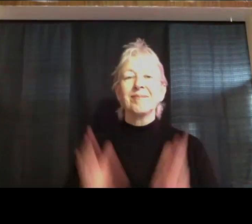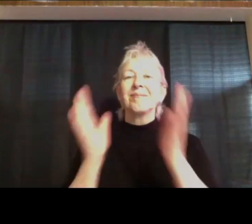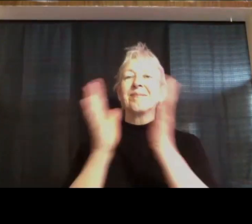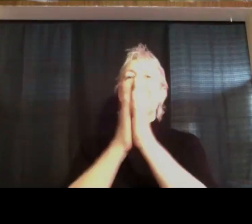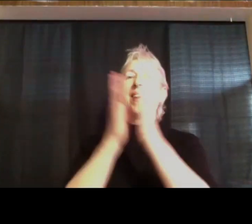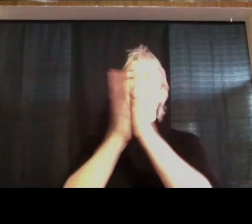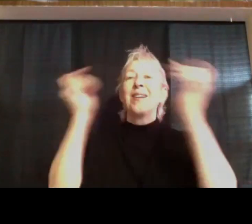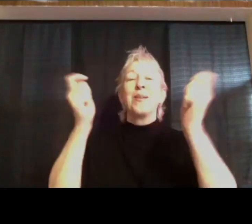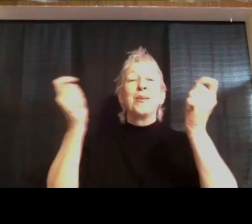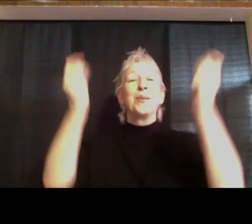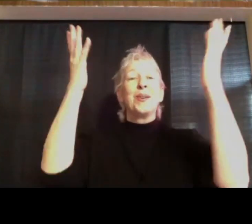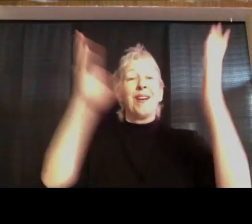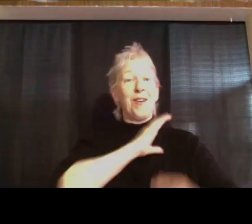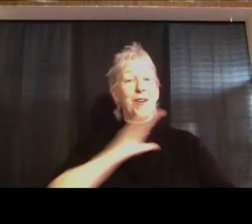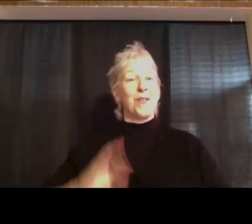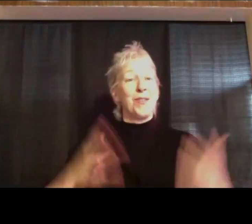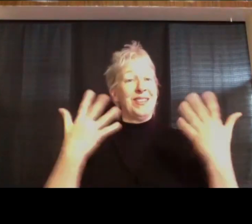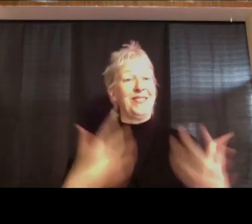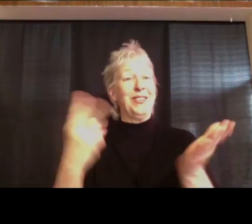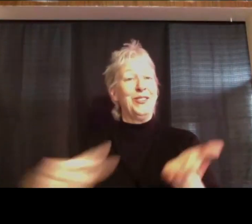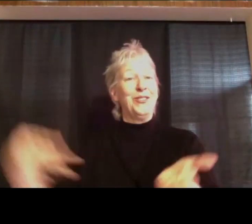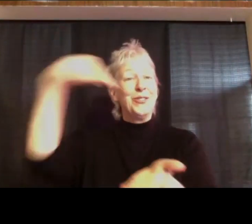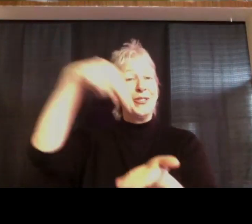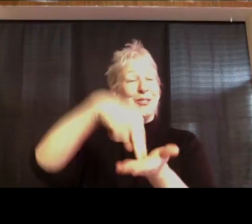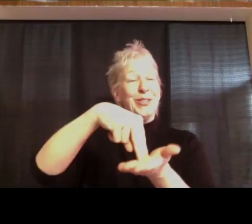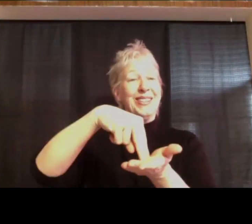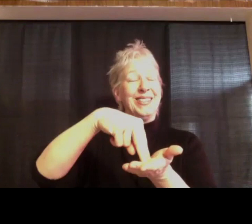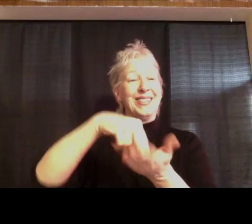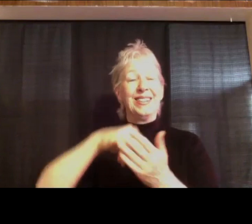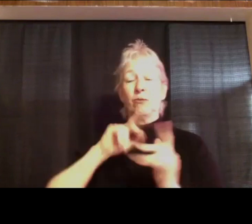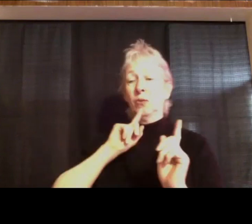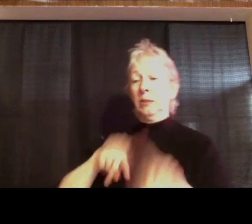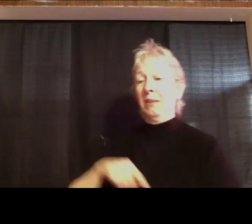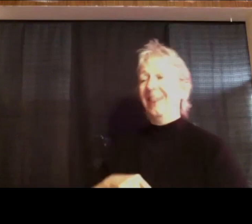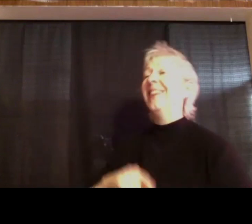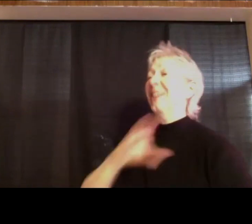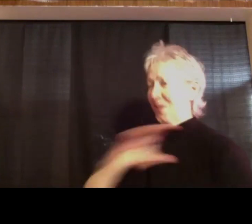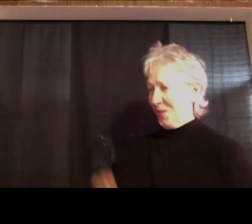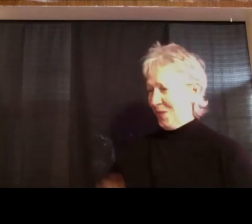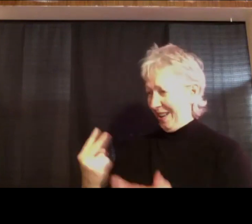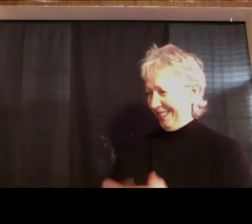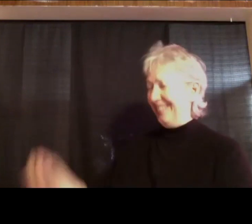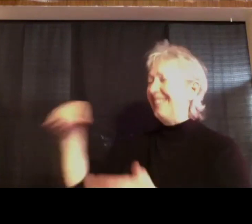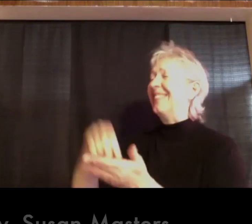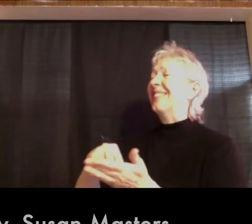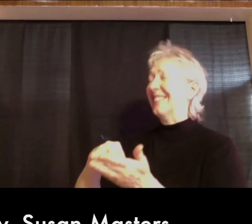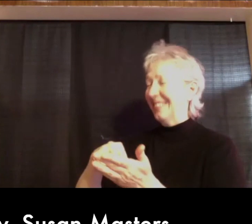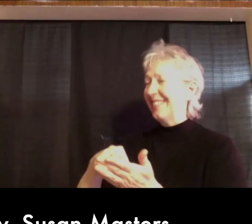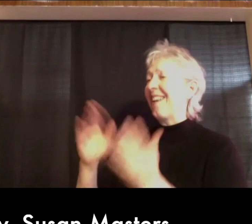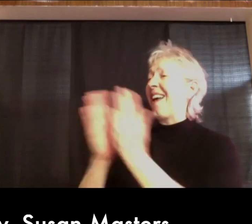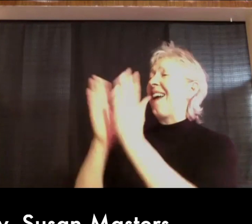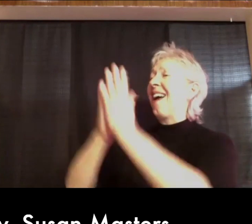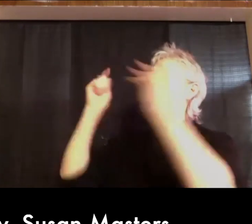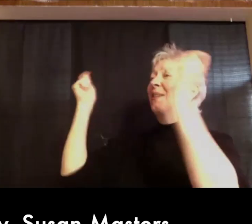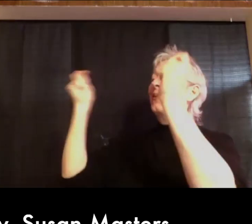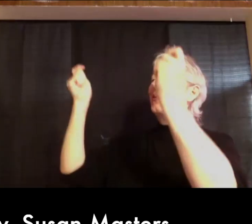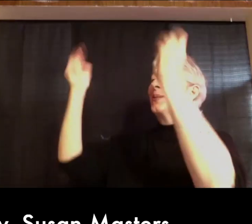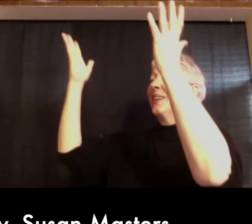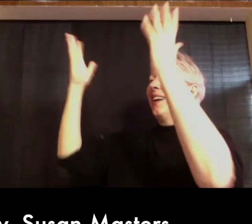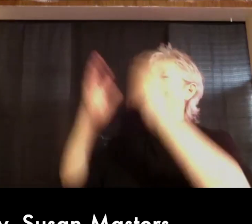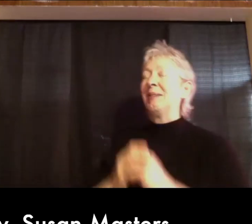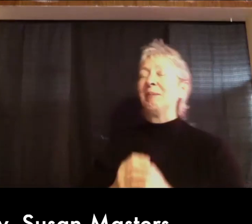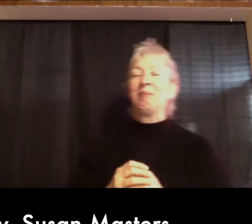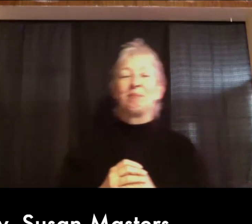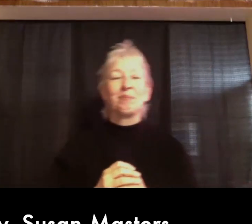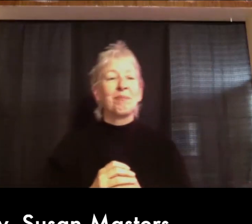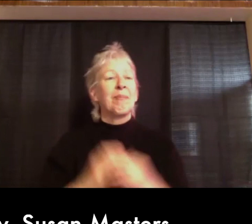Hallelujah. Christ is risen. Christ is risen indeed. Hallelujah. Let us give thanks